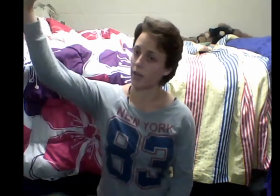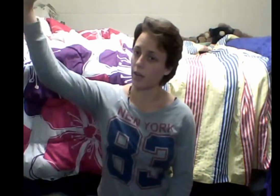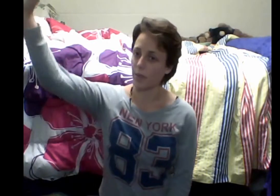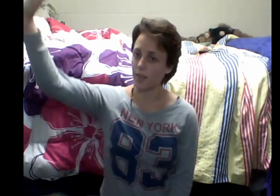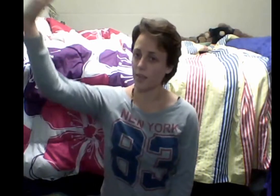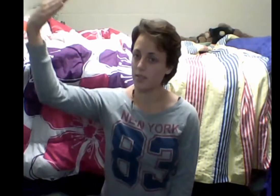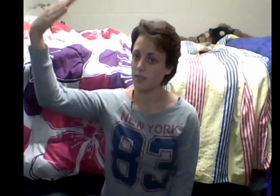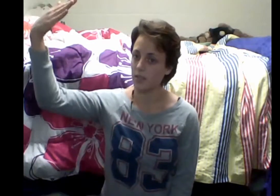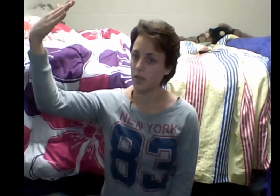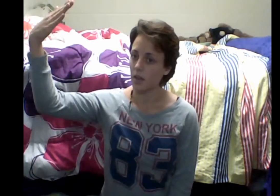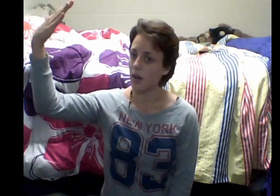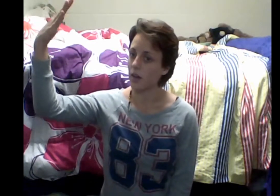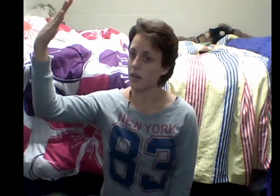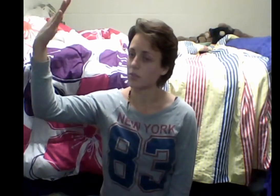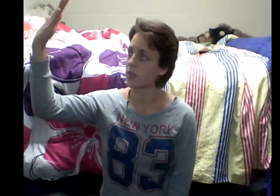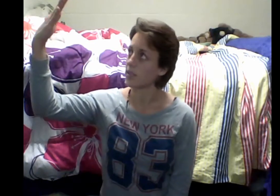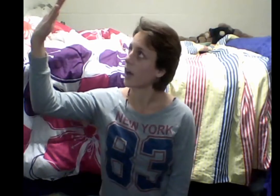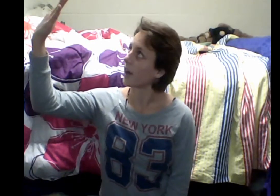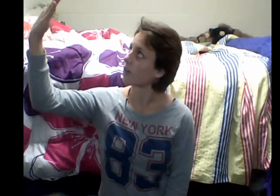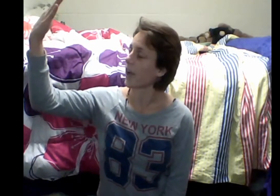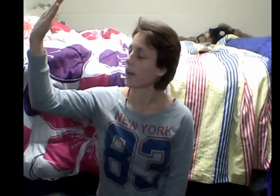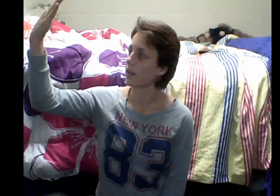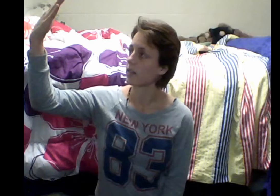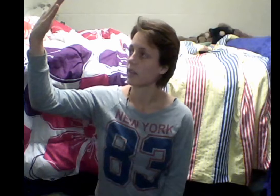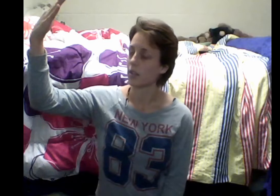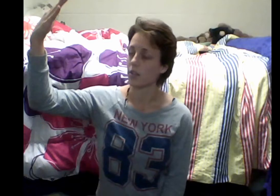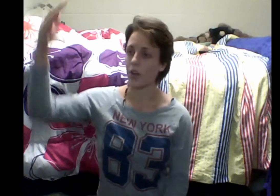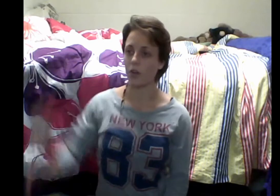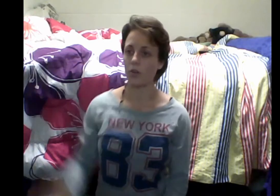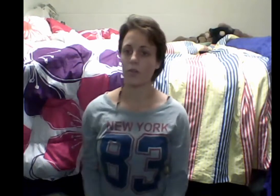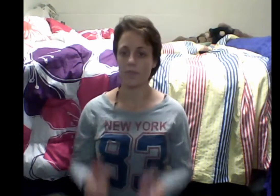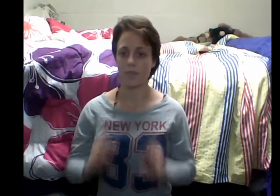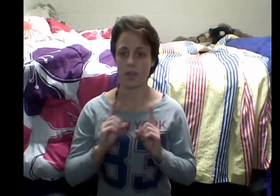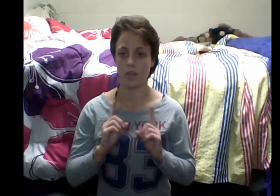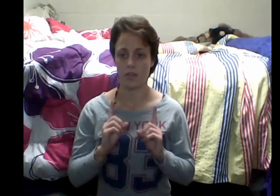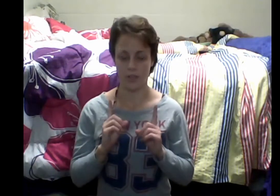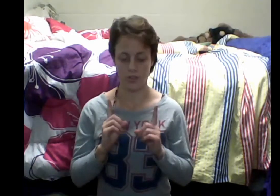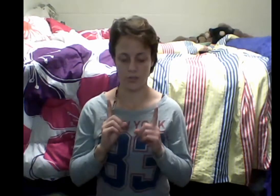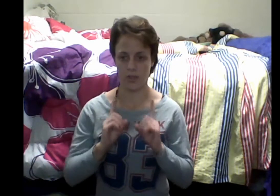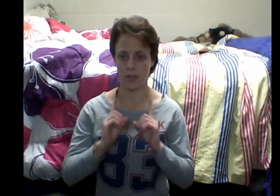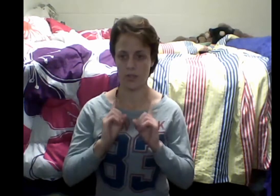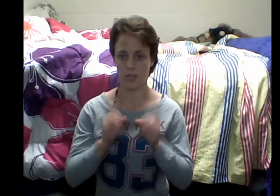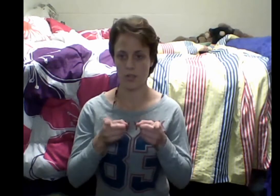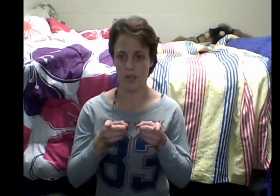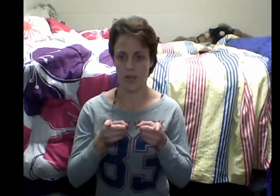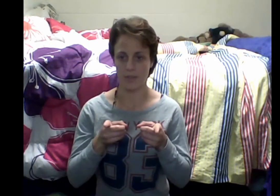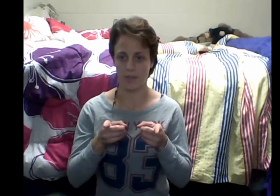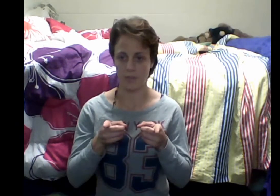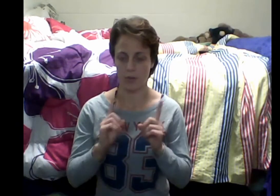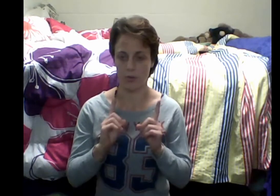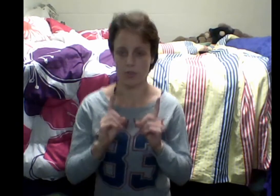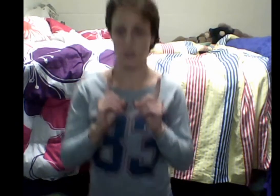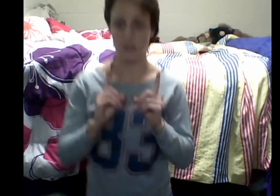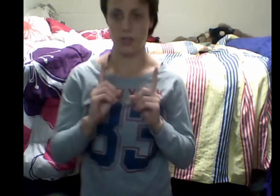up like this, to the sky, look at it. Go, take your two fingers and flick them forward. So just